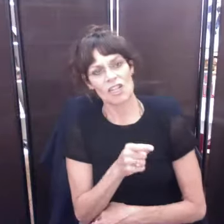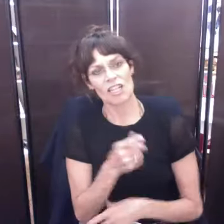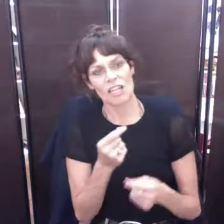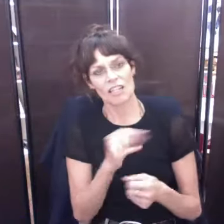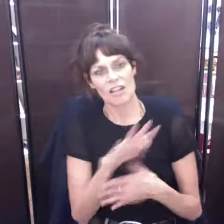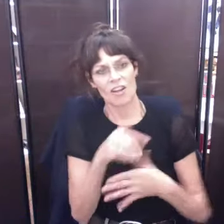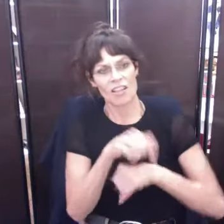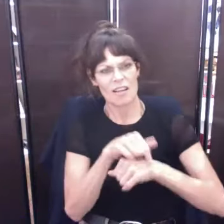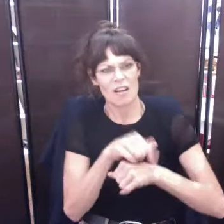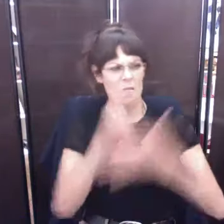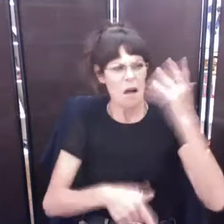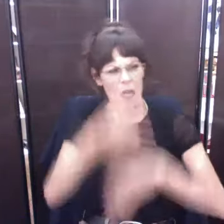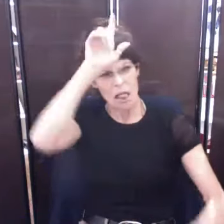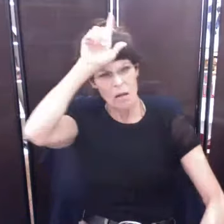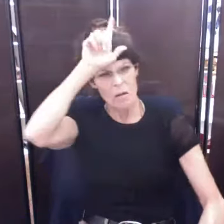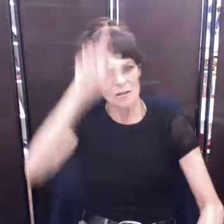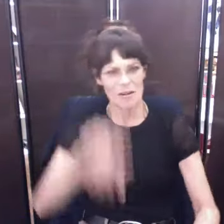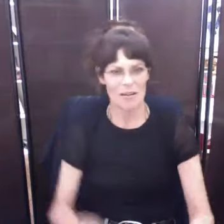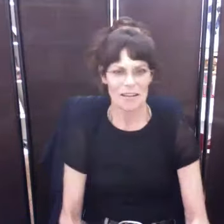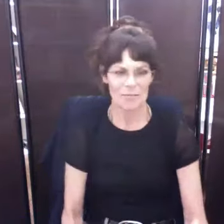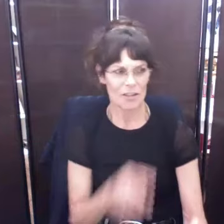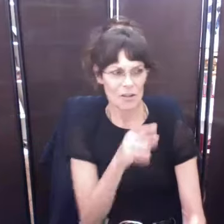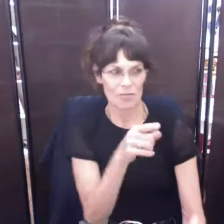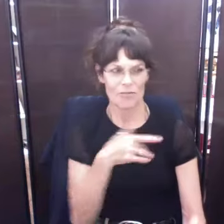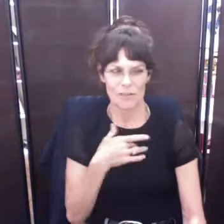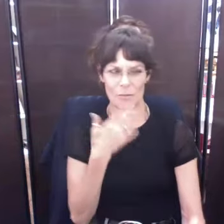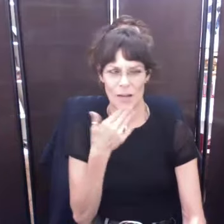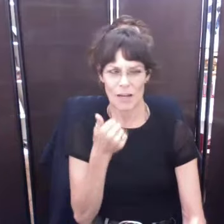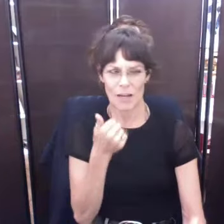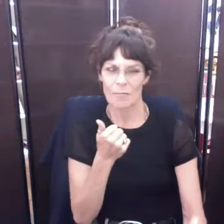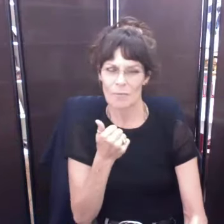what a loser. You feeling better though, aren't you? I'm going to do that too, Mom. I swear to God, I'm going to do it.